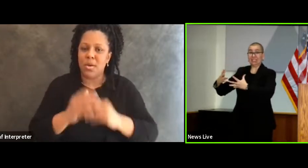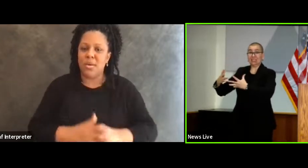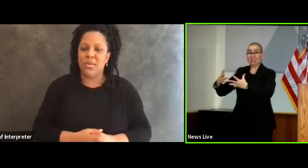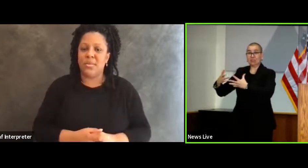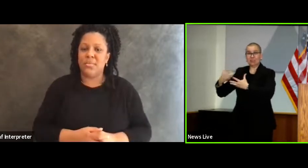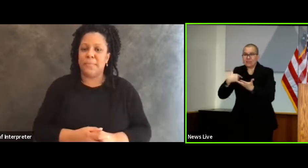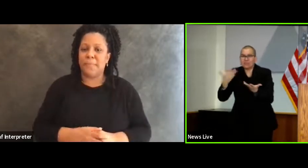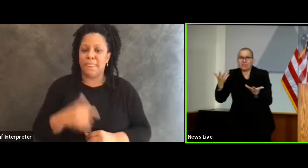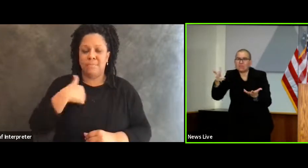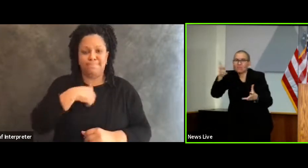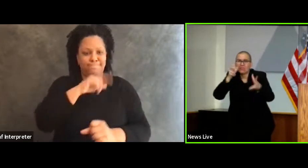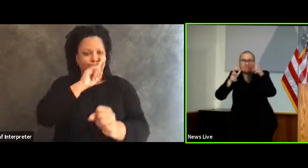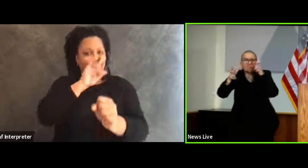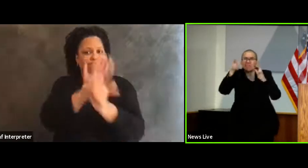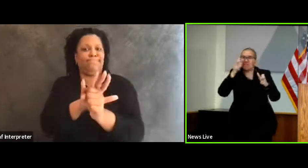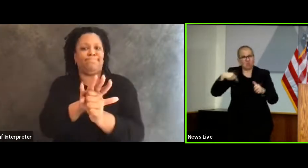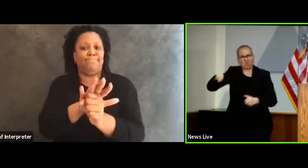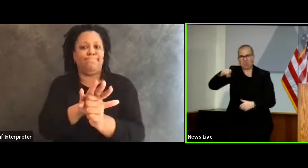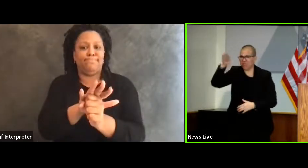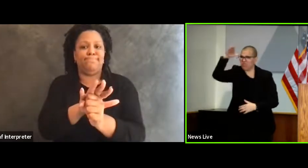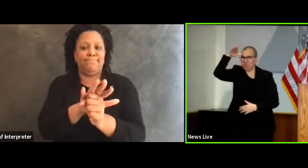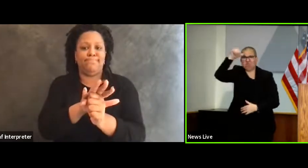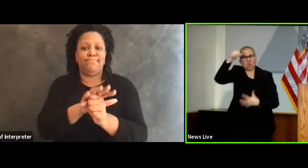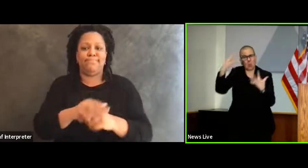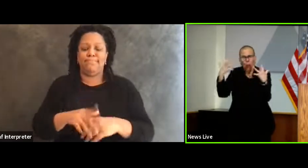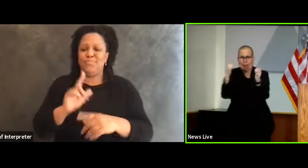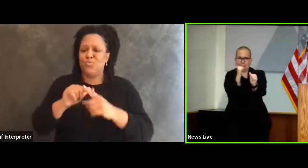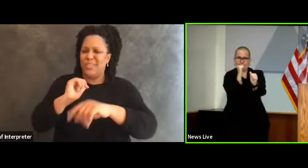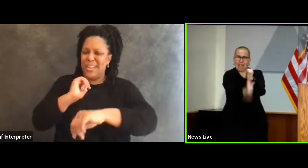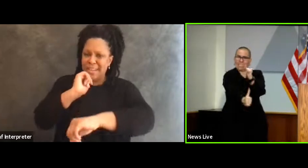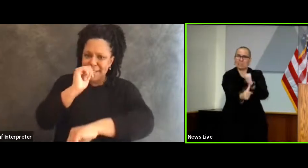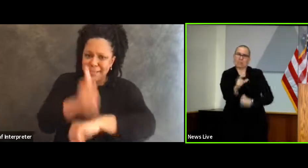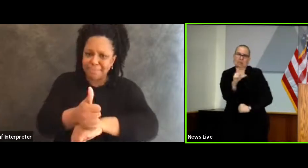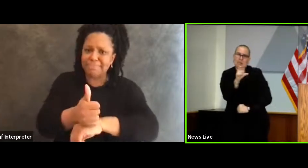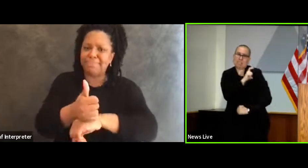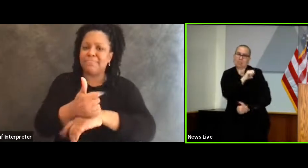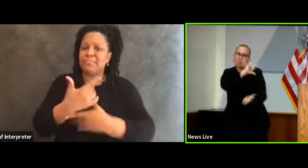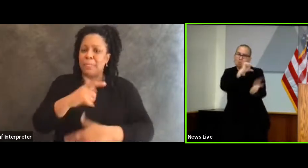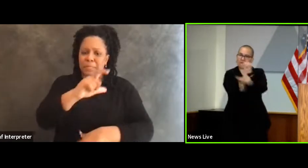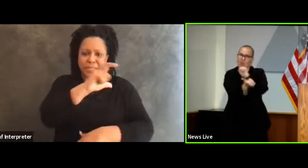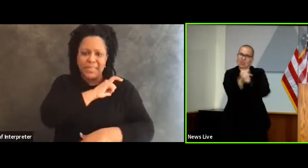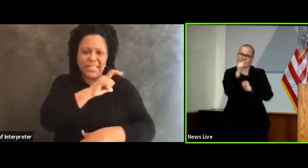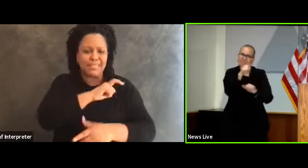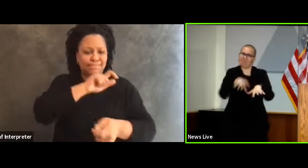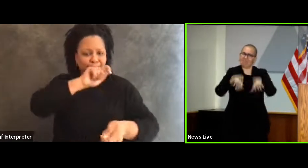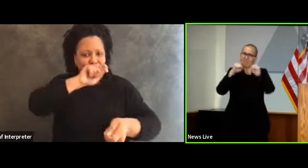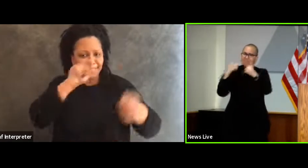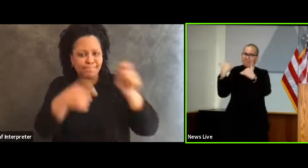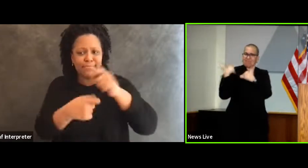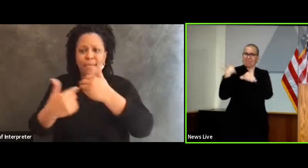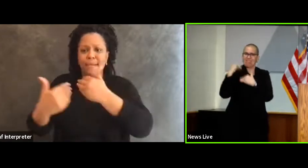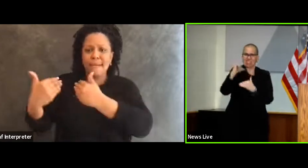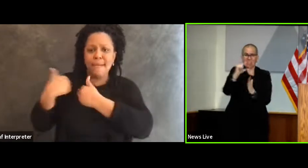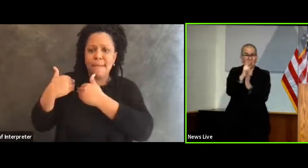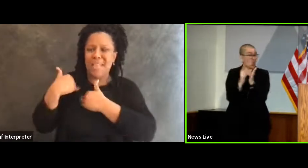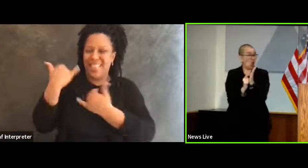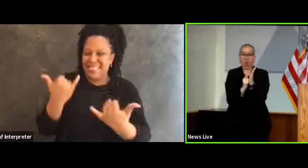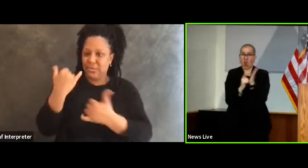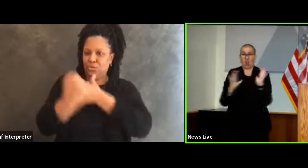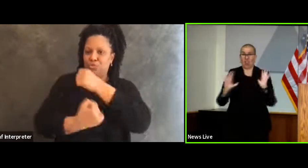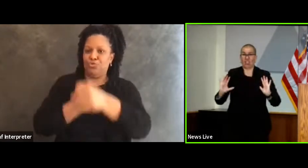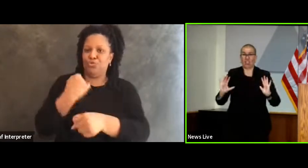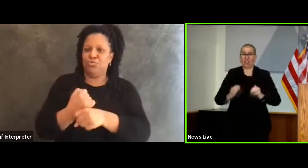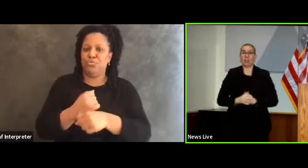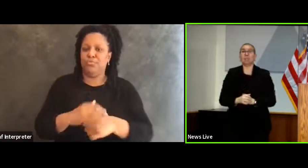to enact meaningful police reform and accountability provisions this year. Now it's my pleasure to introduce